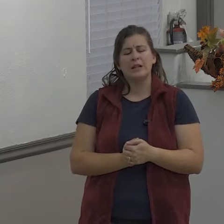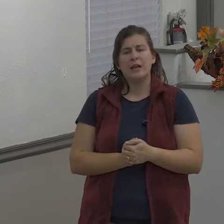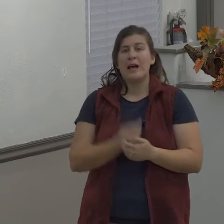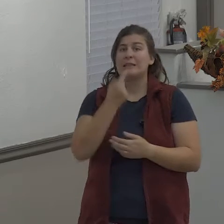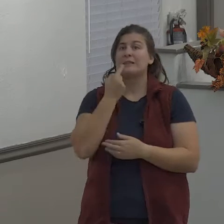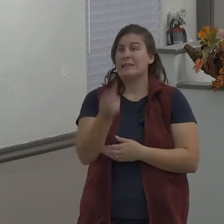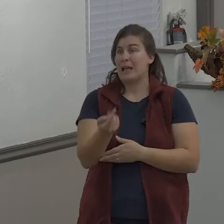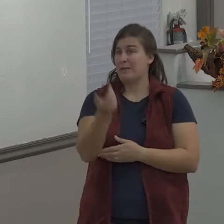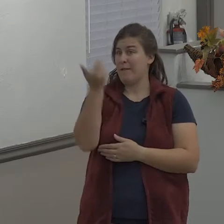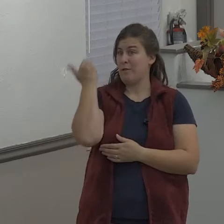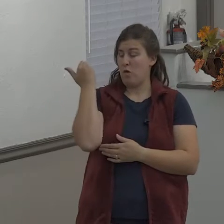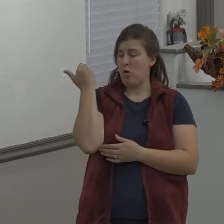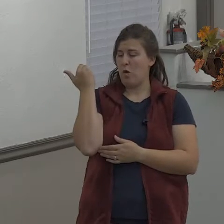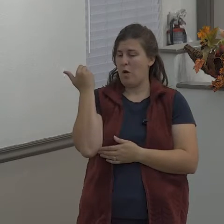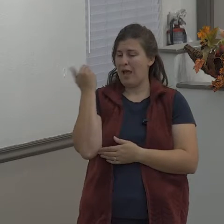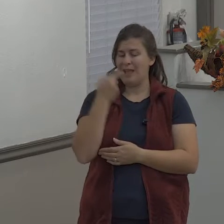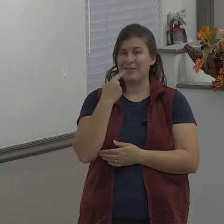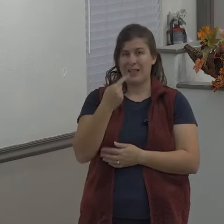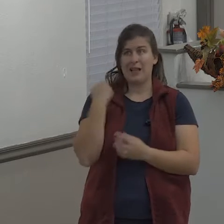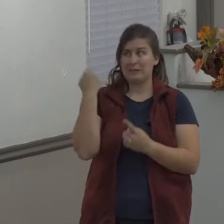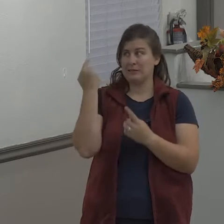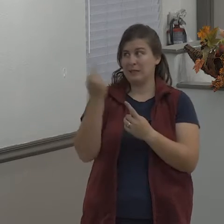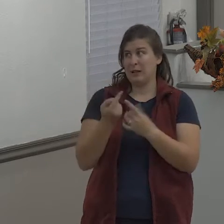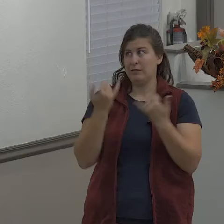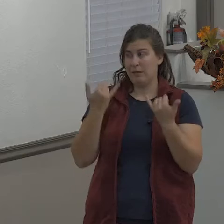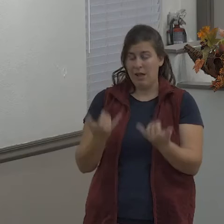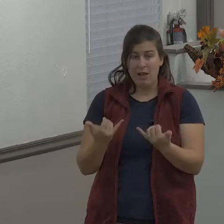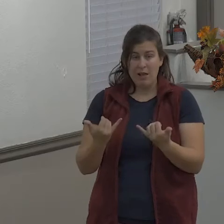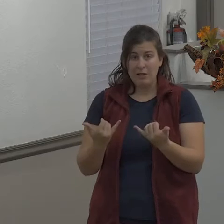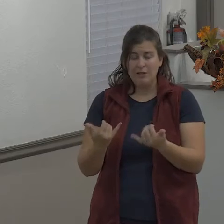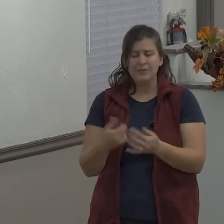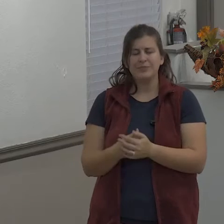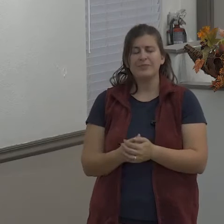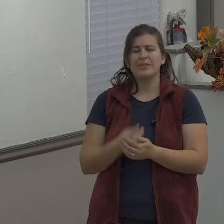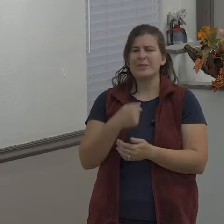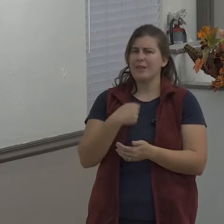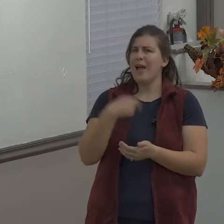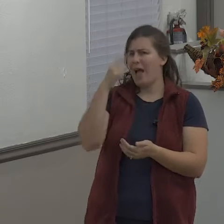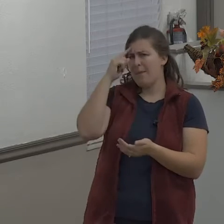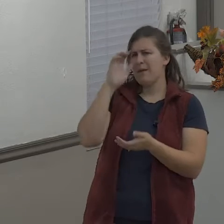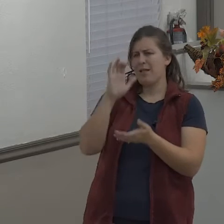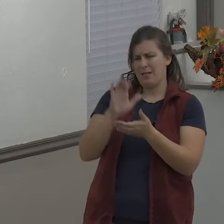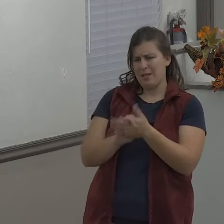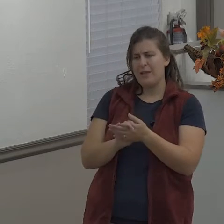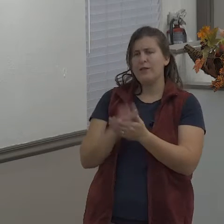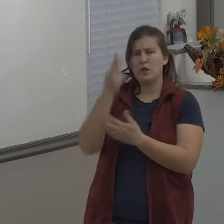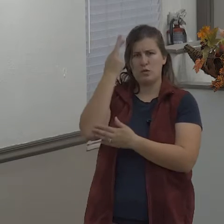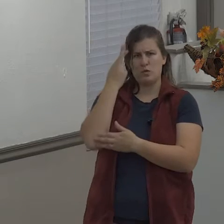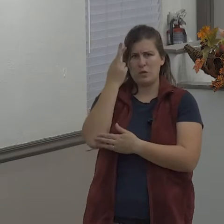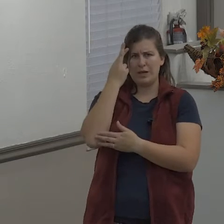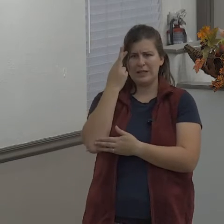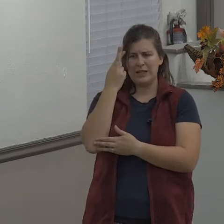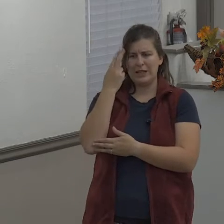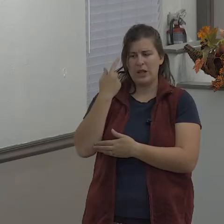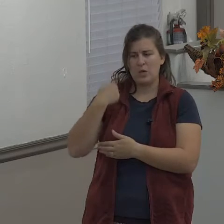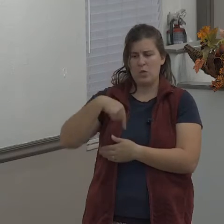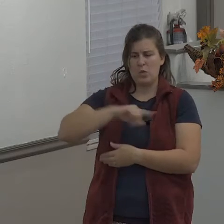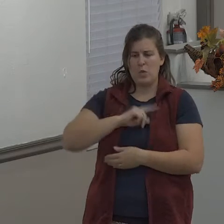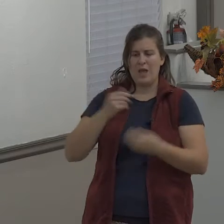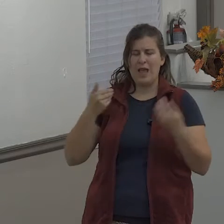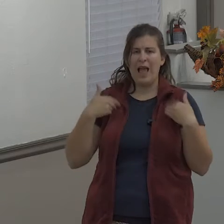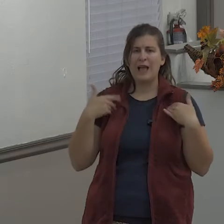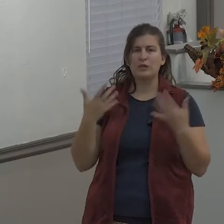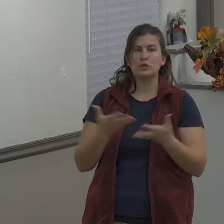And I said it then, and I said it since then, that I believe the reason why there was such a